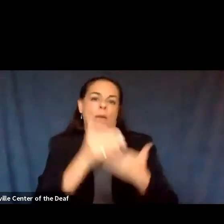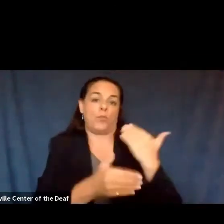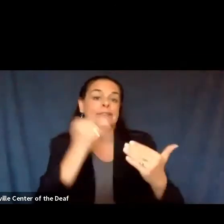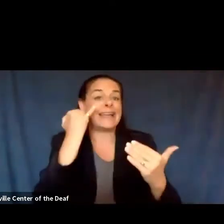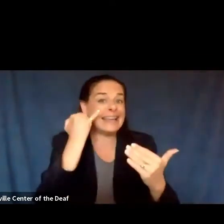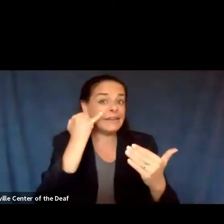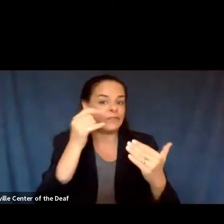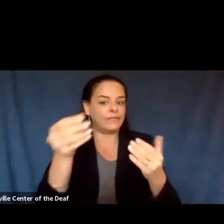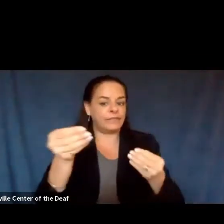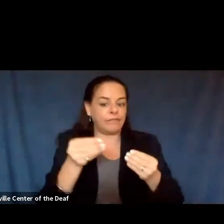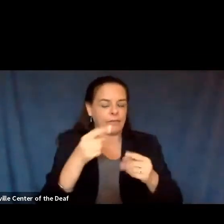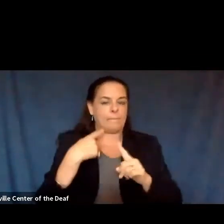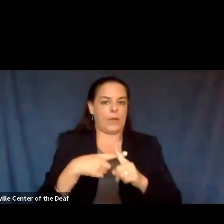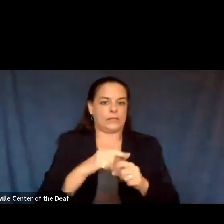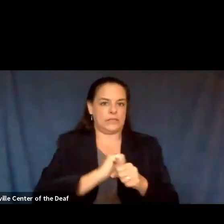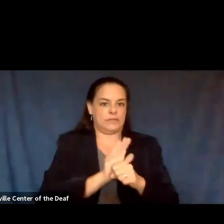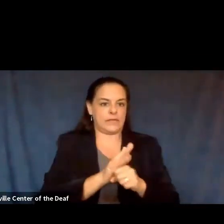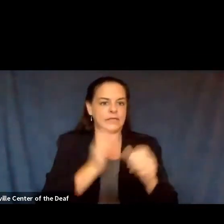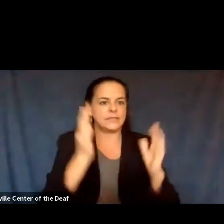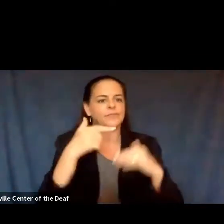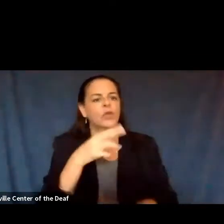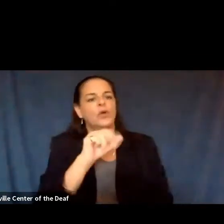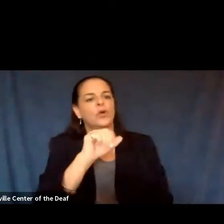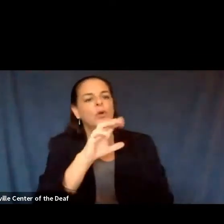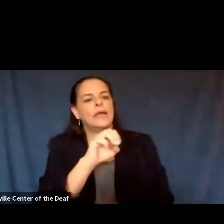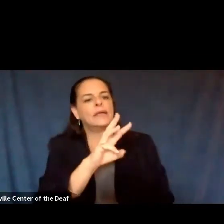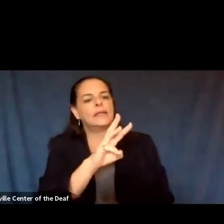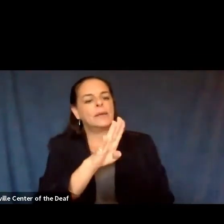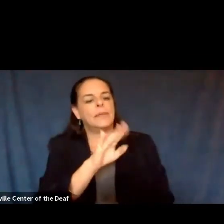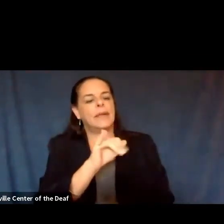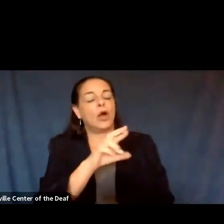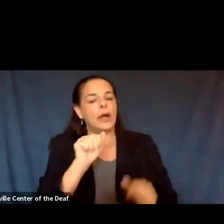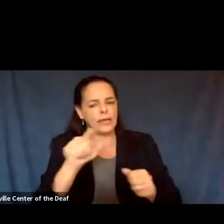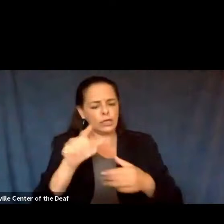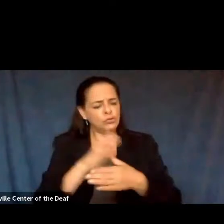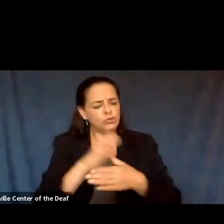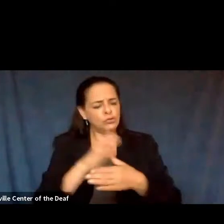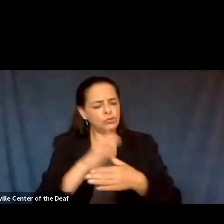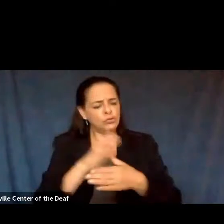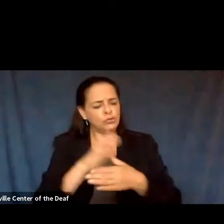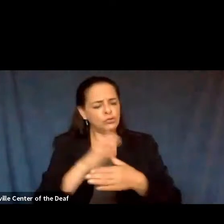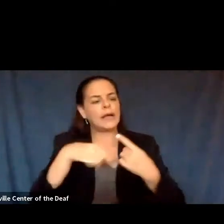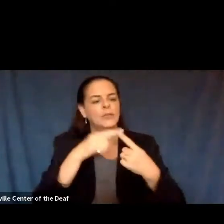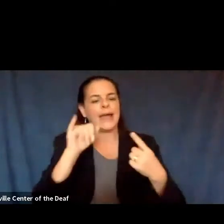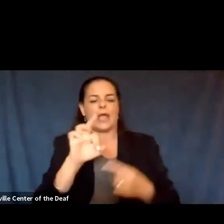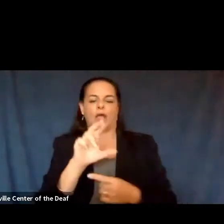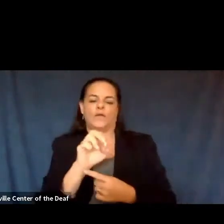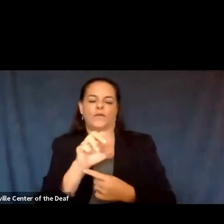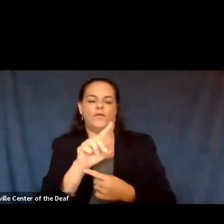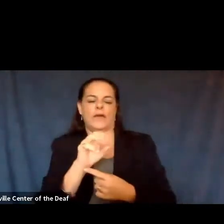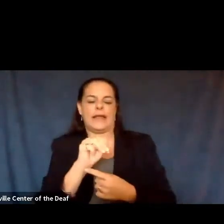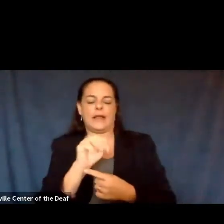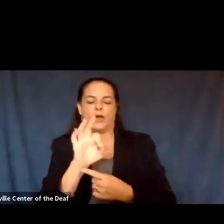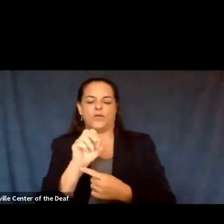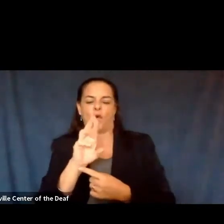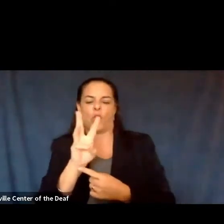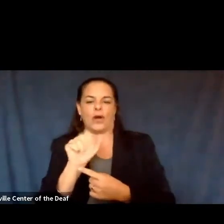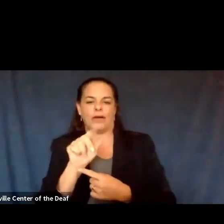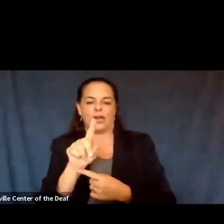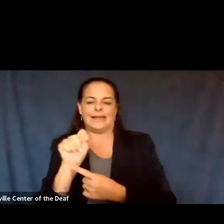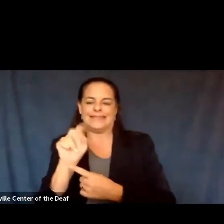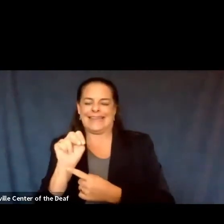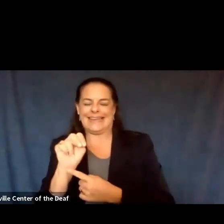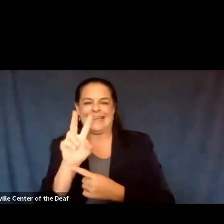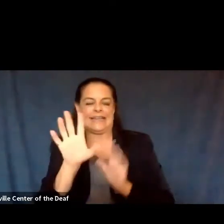positive. From Grace with WBIR, can you all share your thoughts on the Freedom Forward TN video that was played during the